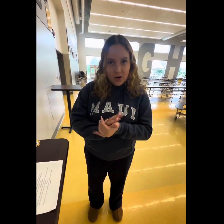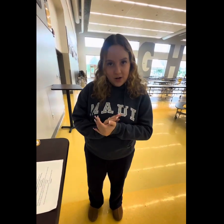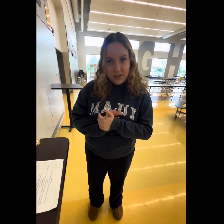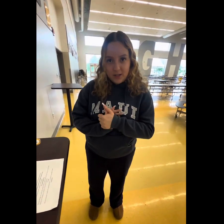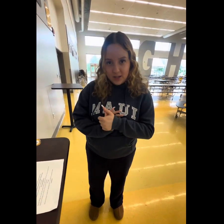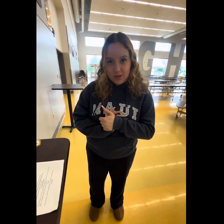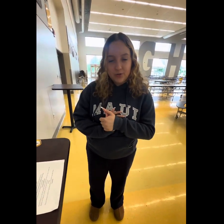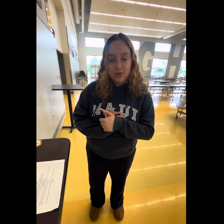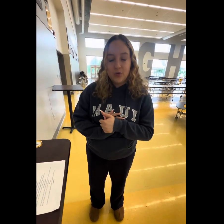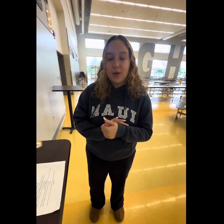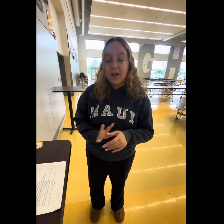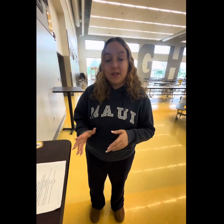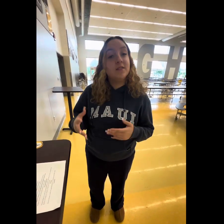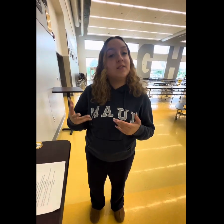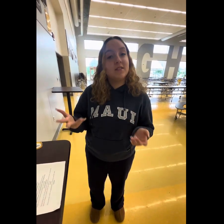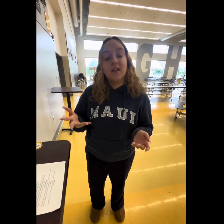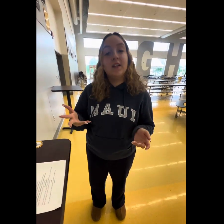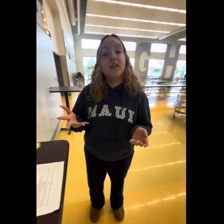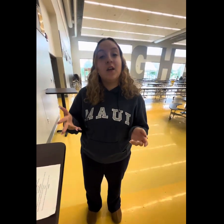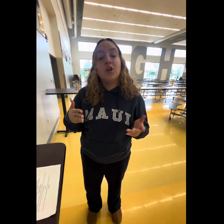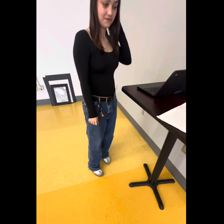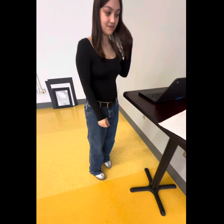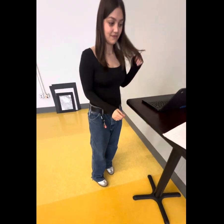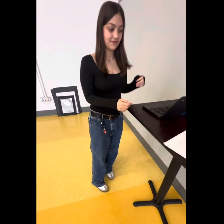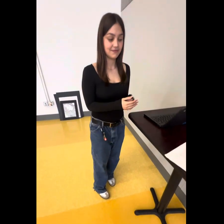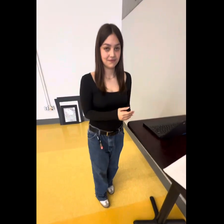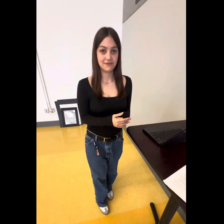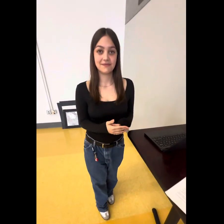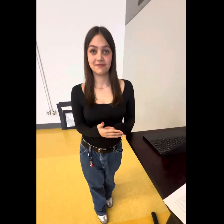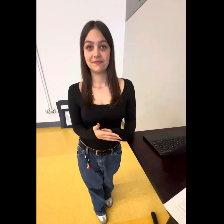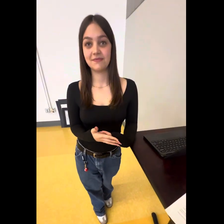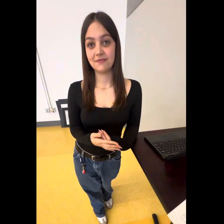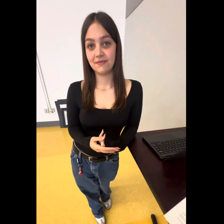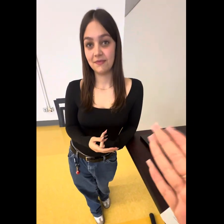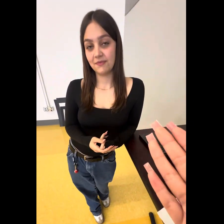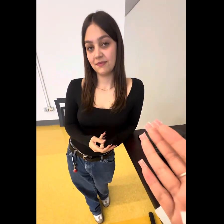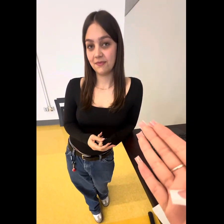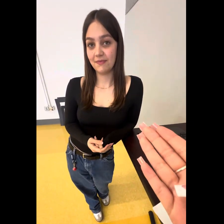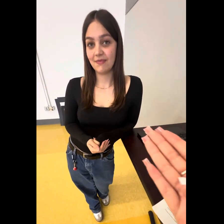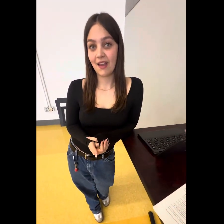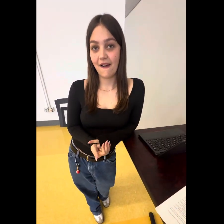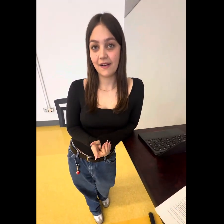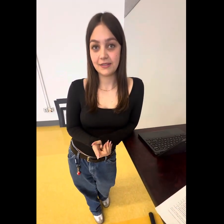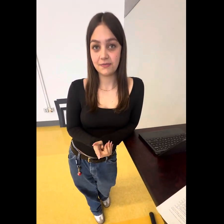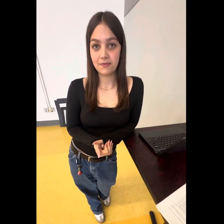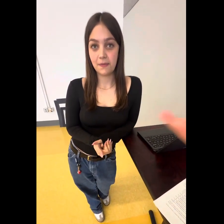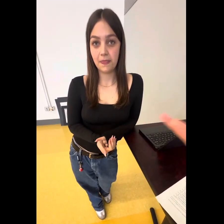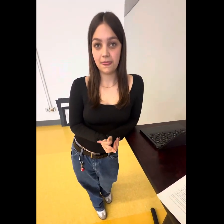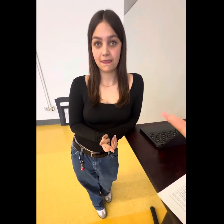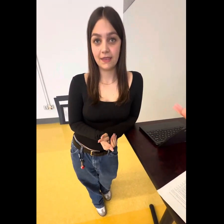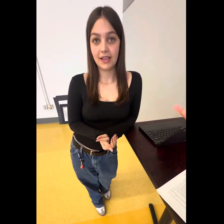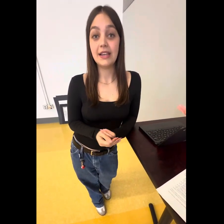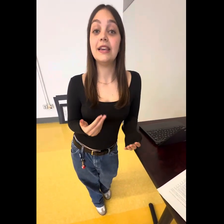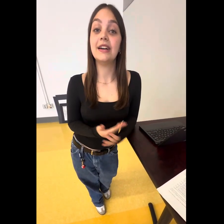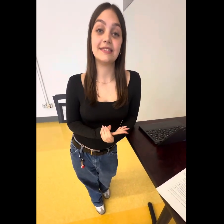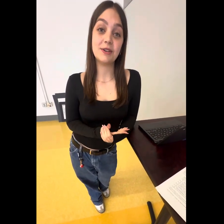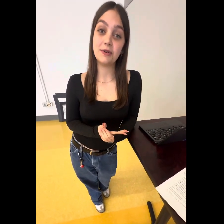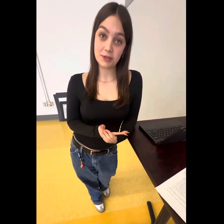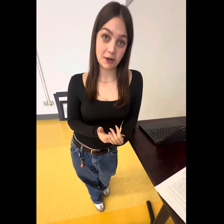in the classroom and in society. And was the work sample AI unit part of your grade? Yes, it was a part of your